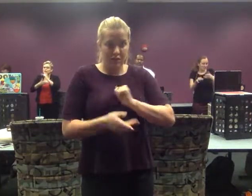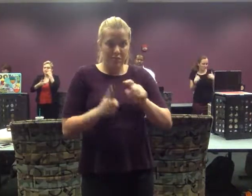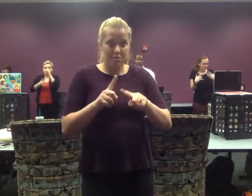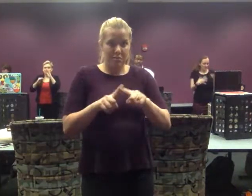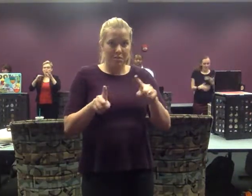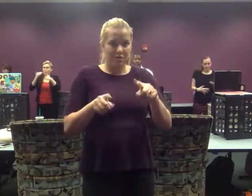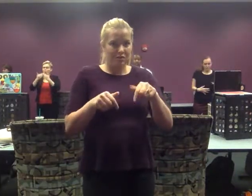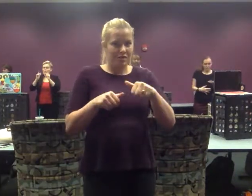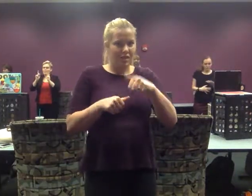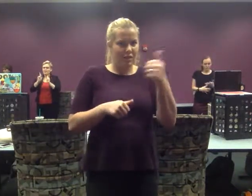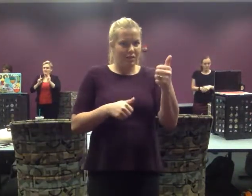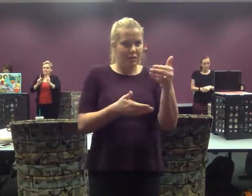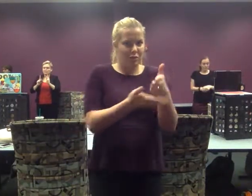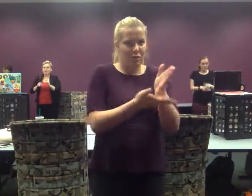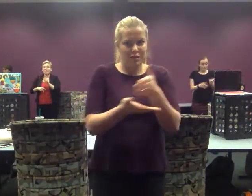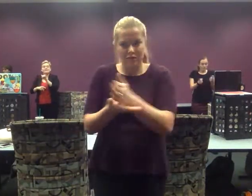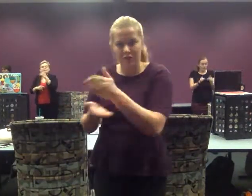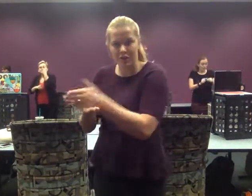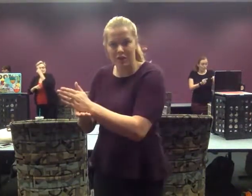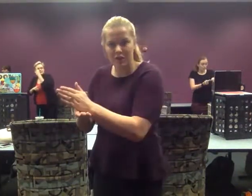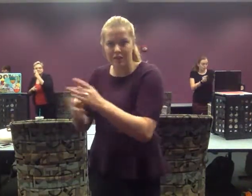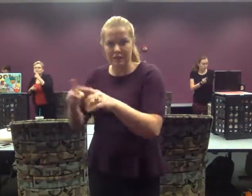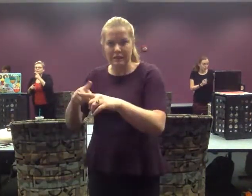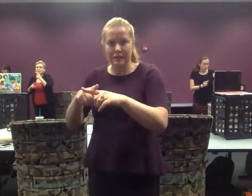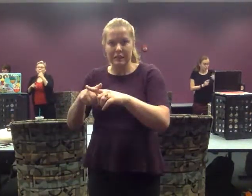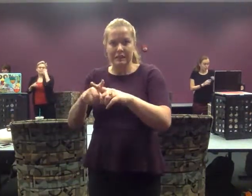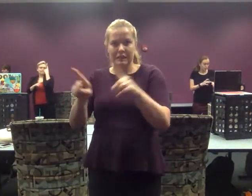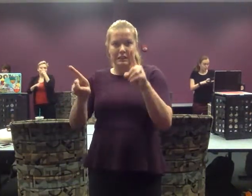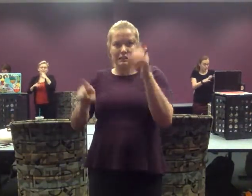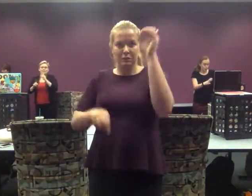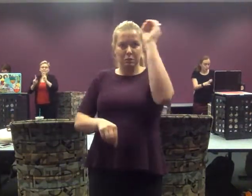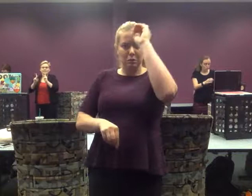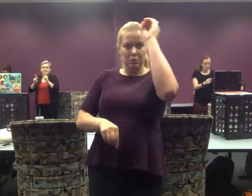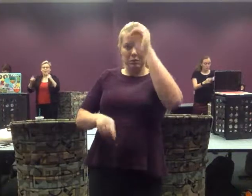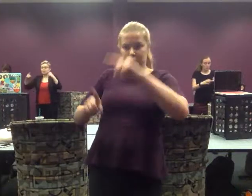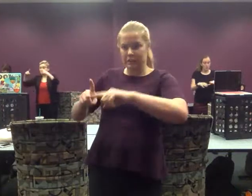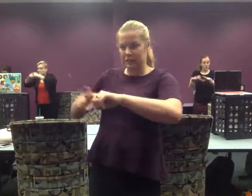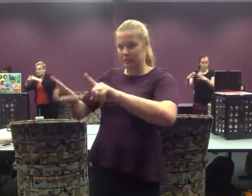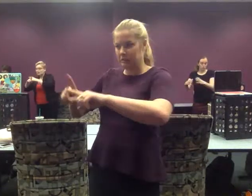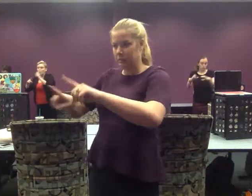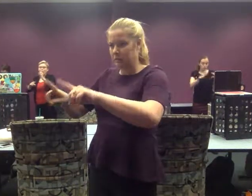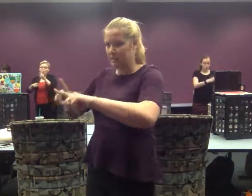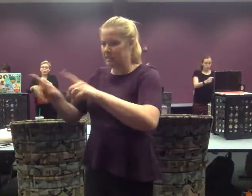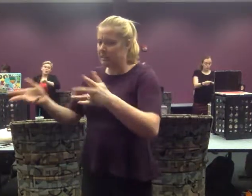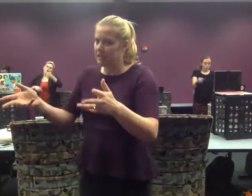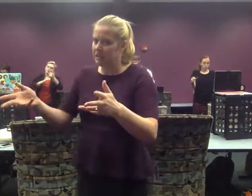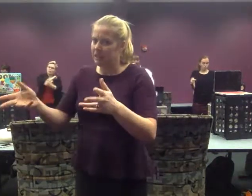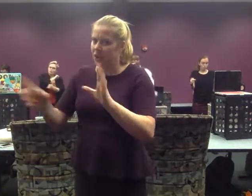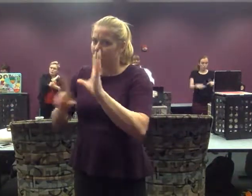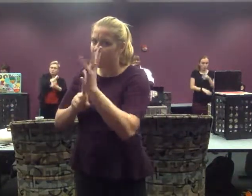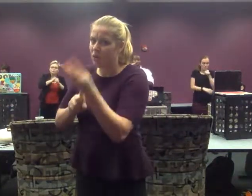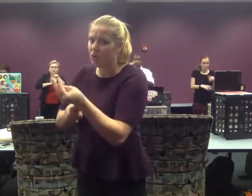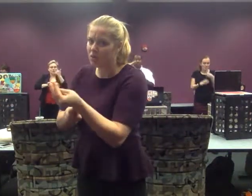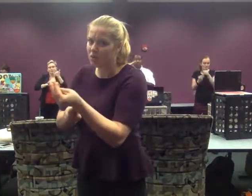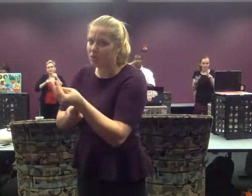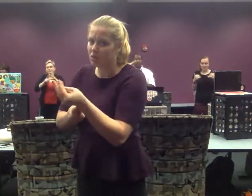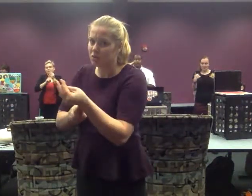other and when we find ourselves opposing other peoples, other cultures, other races and